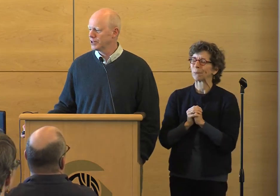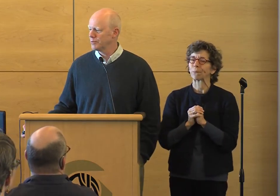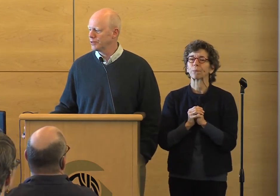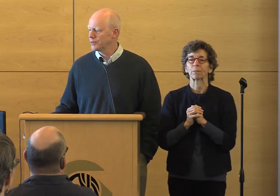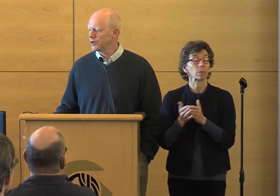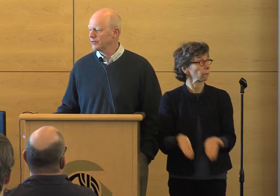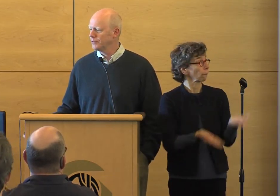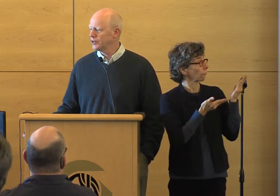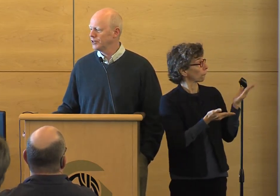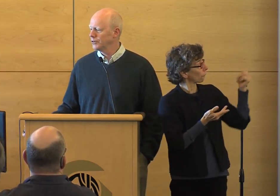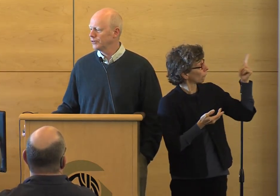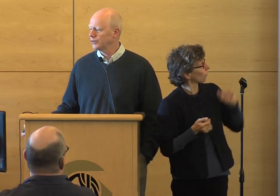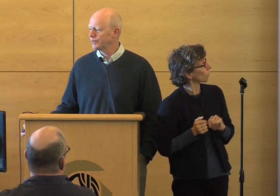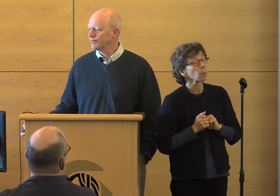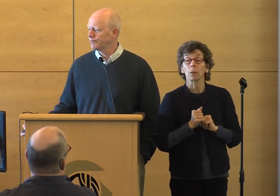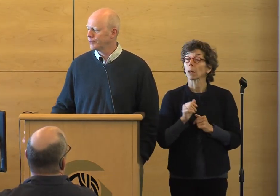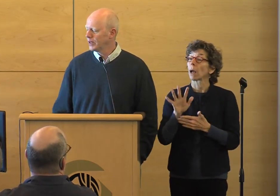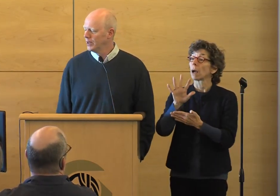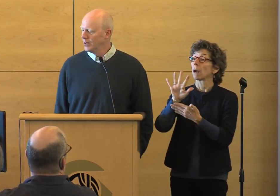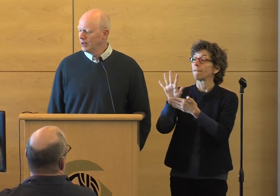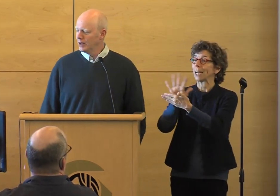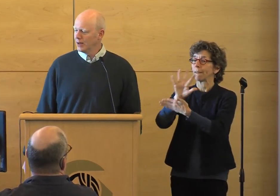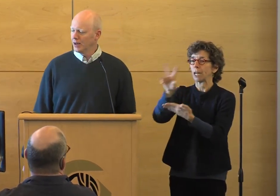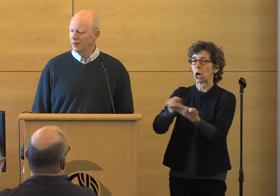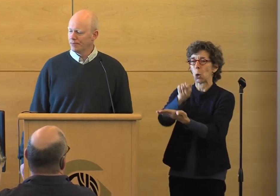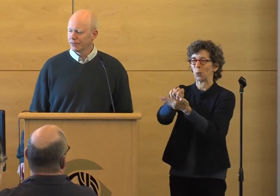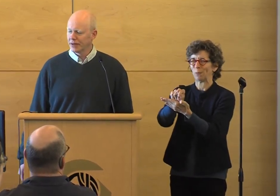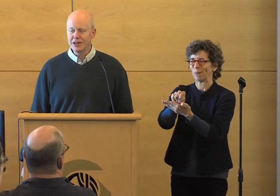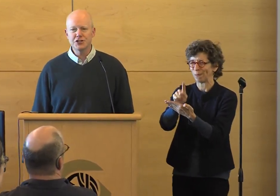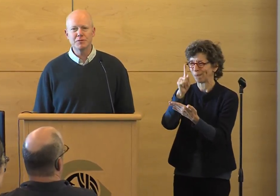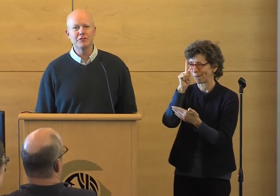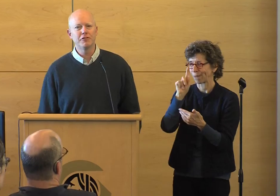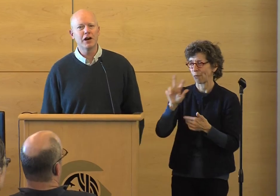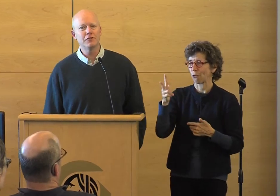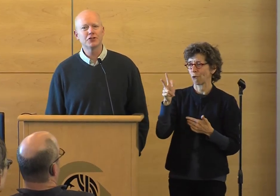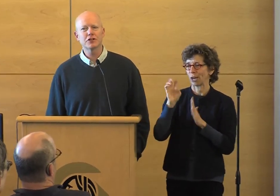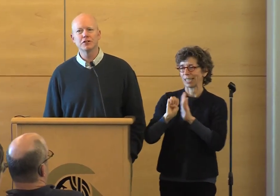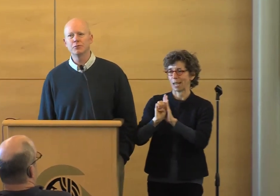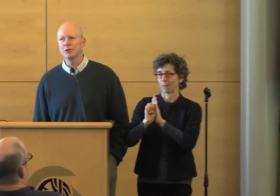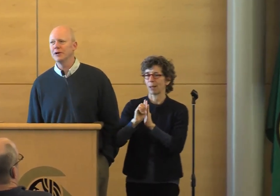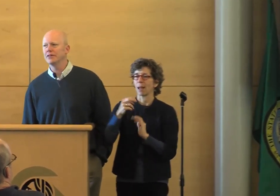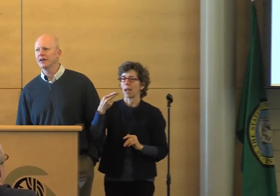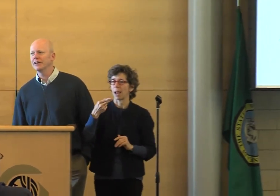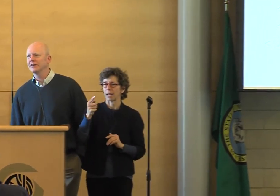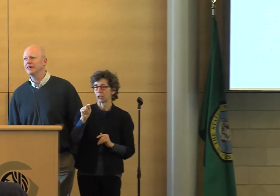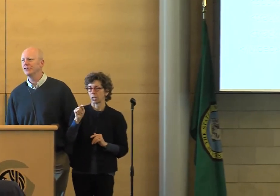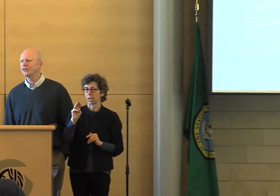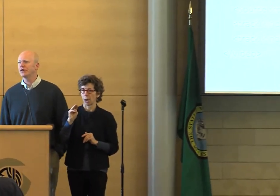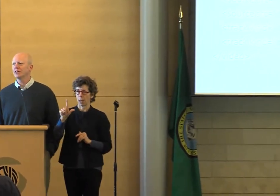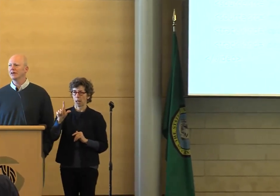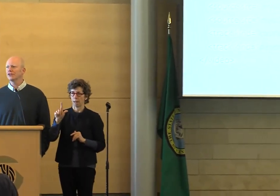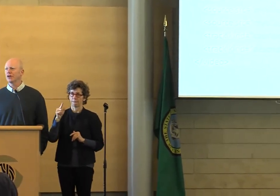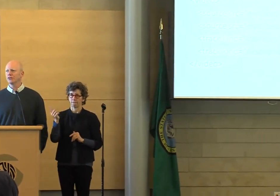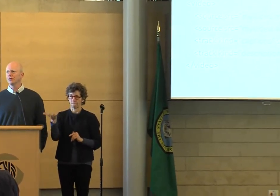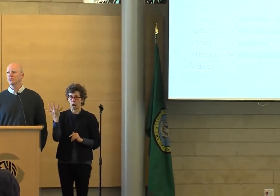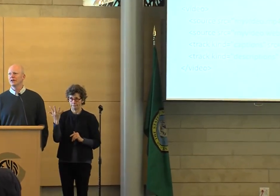Is Wix accessible? There's a lot of very good information out there. You can compare and contrast.